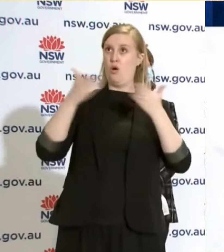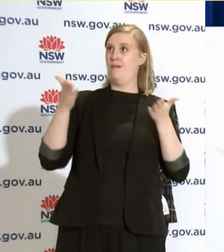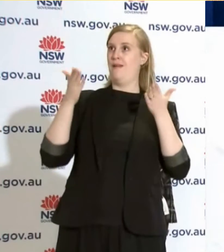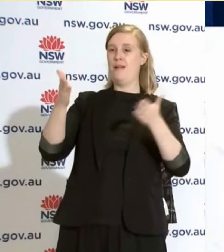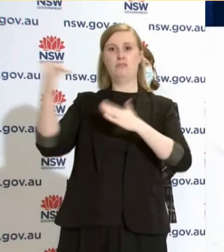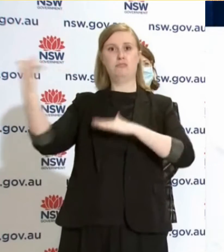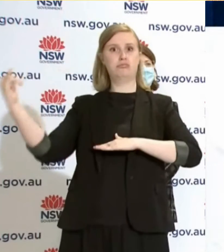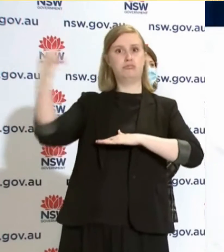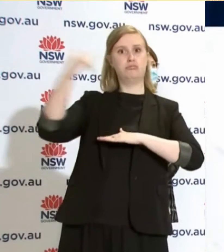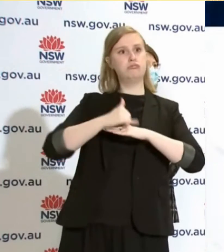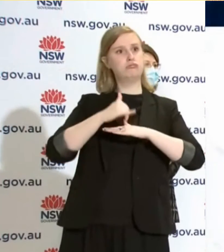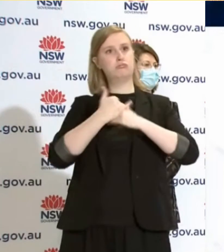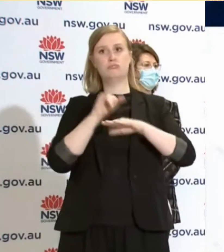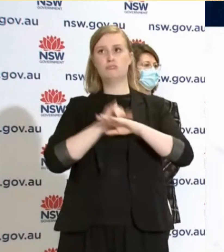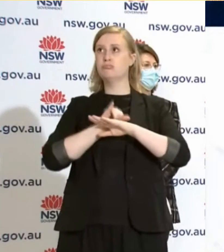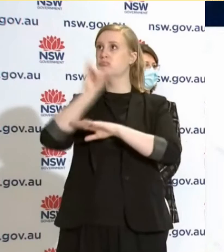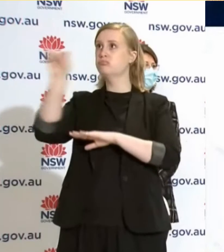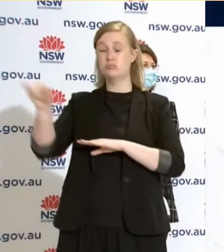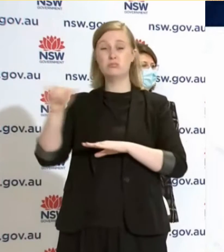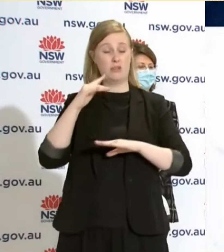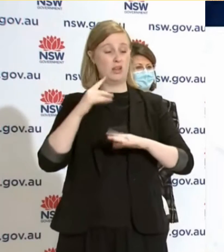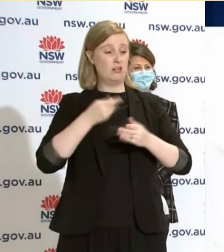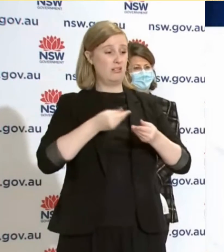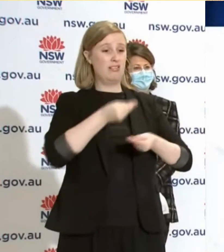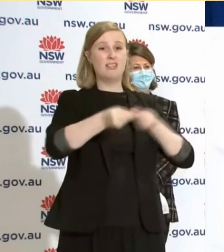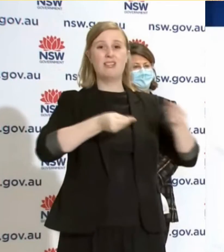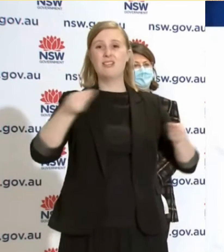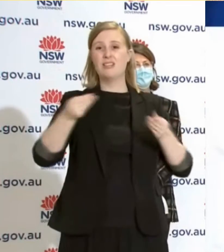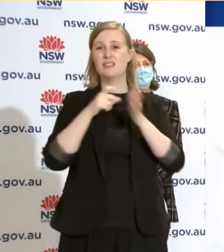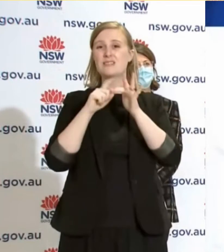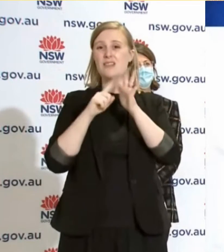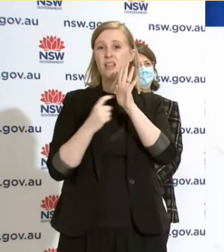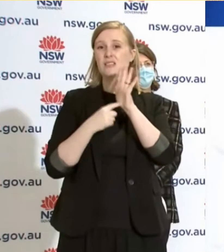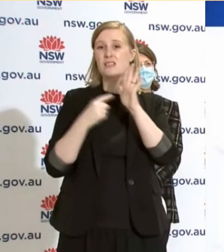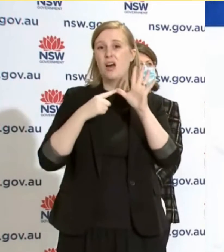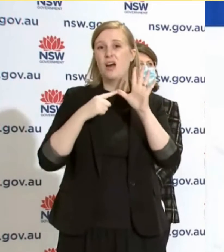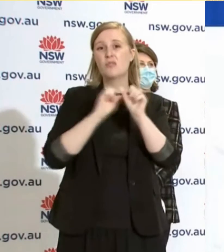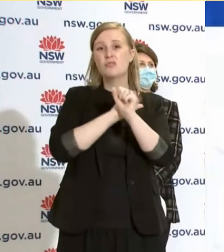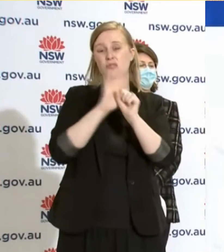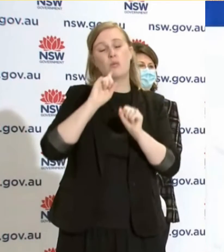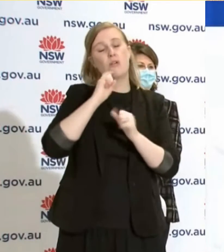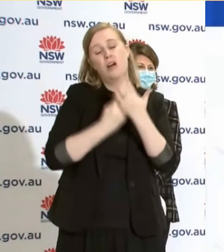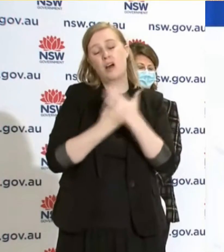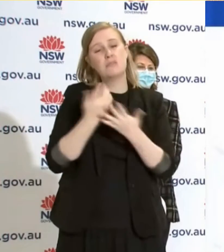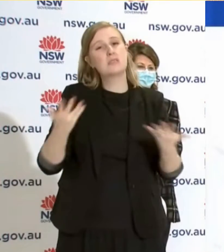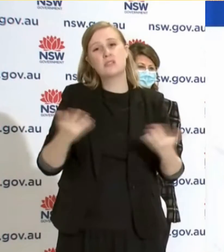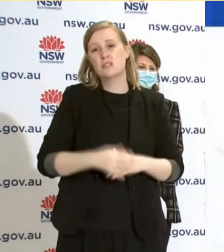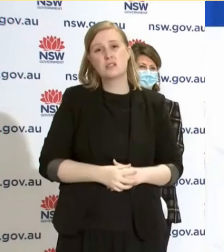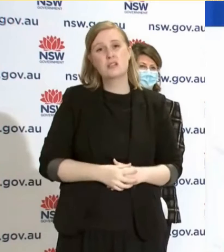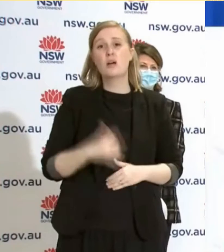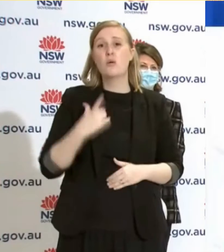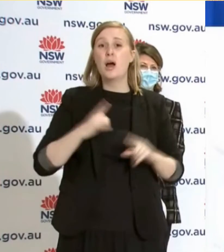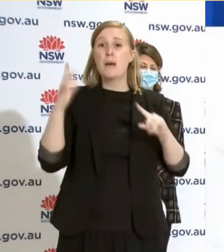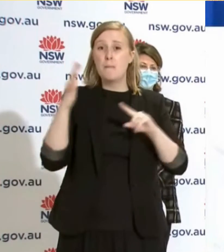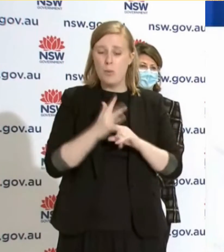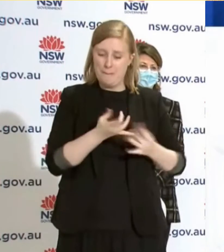other states, the Delta strain will take hold, and that's why it's important to be prepared by getting those high vaccination rates, making sure